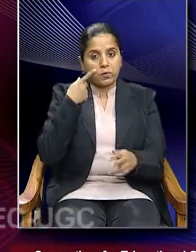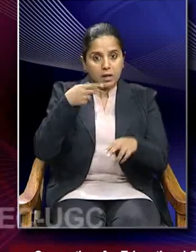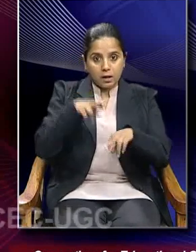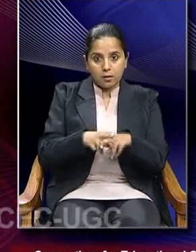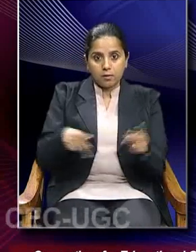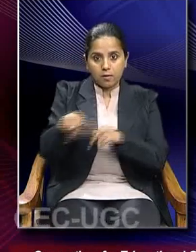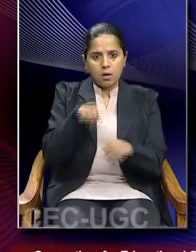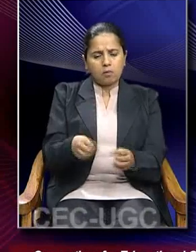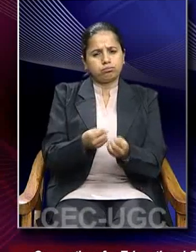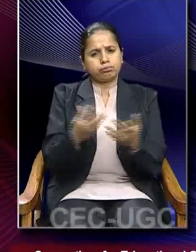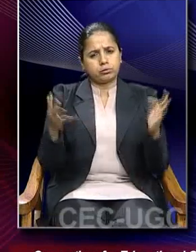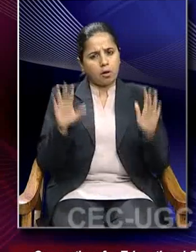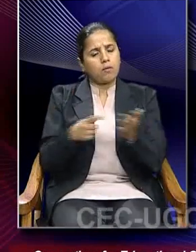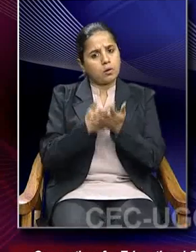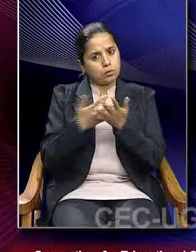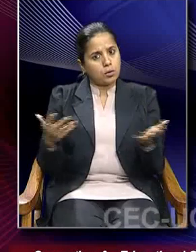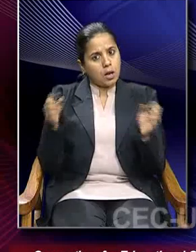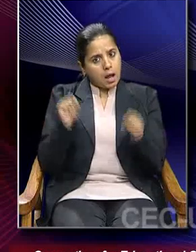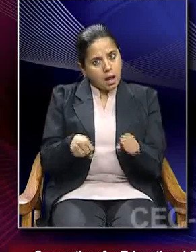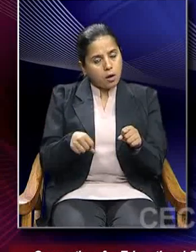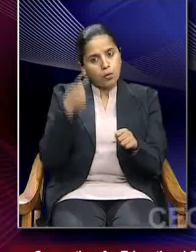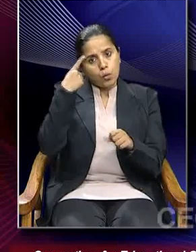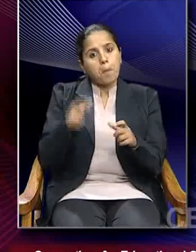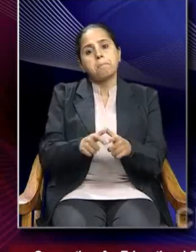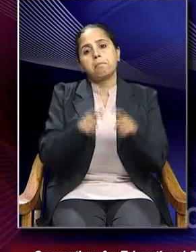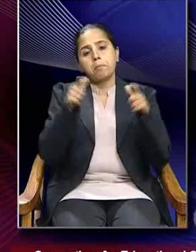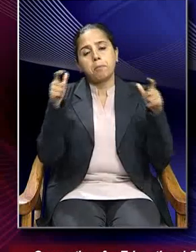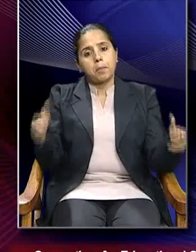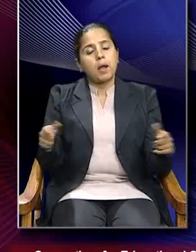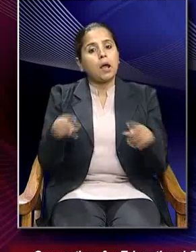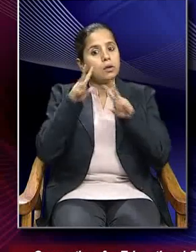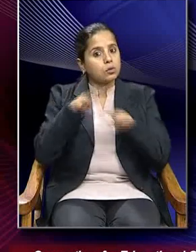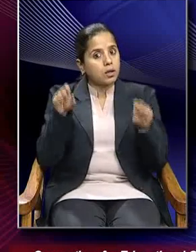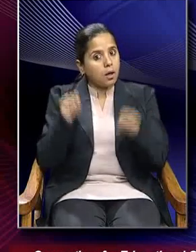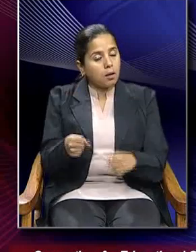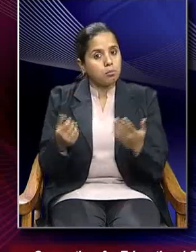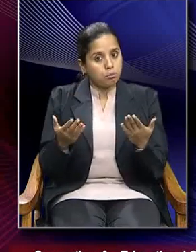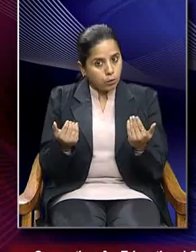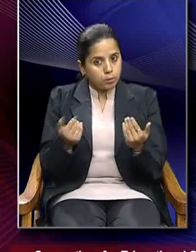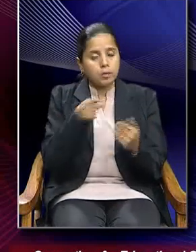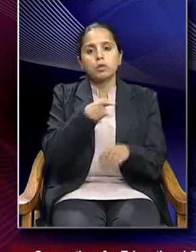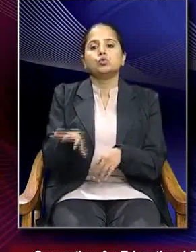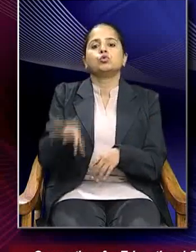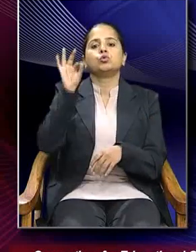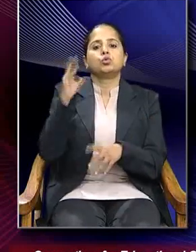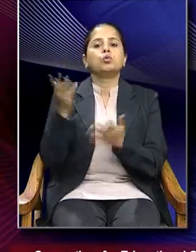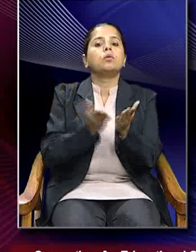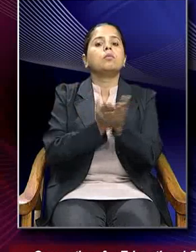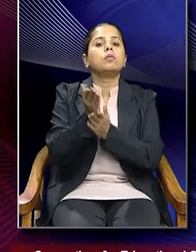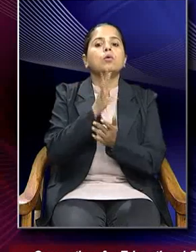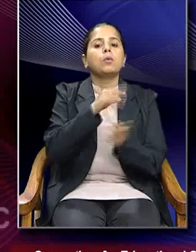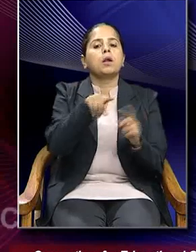has ample resource to carry out large scale study, it will select a method which